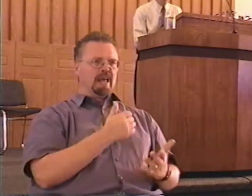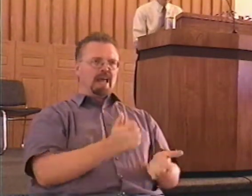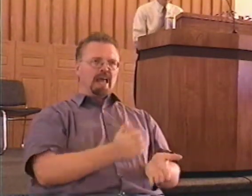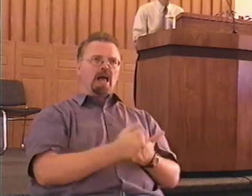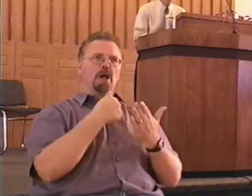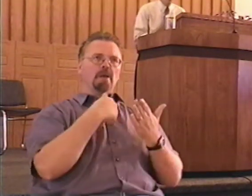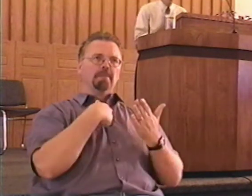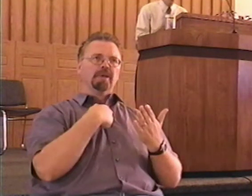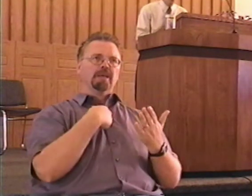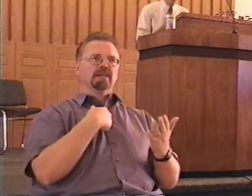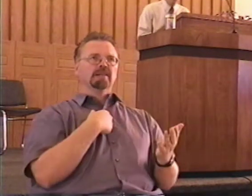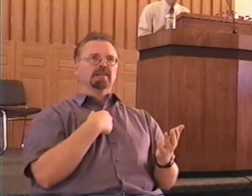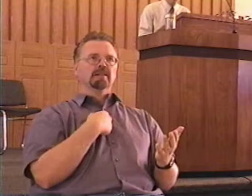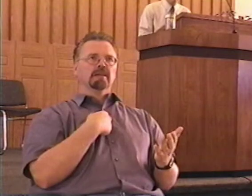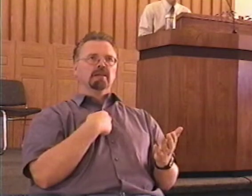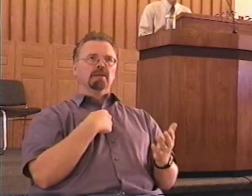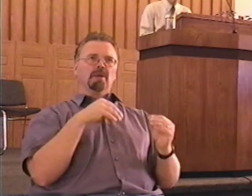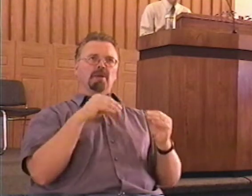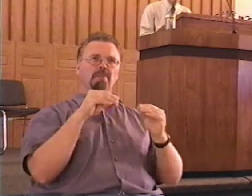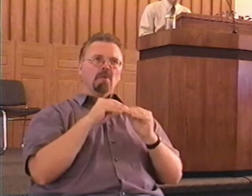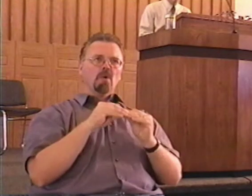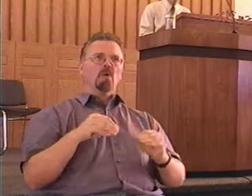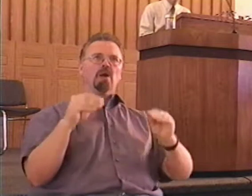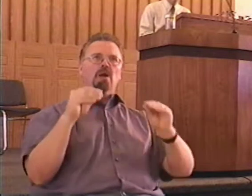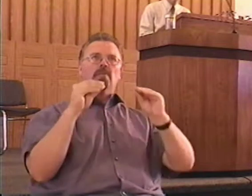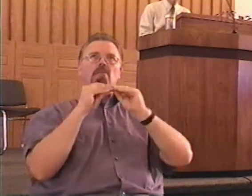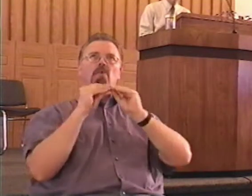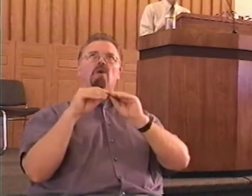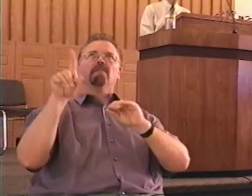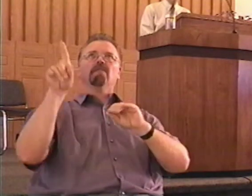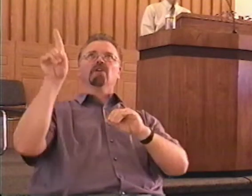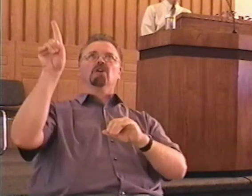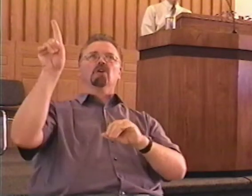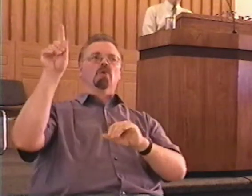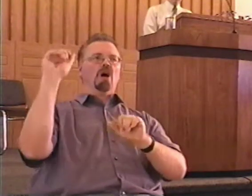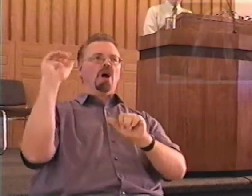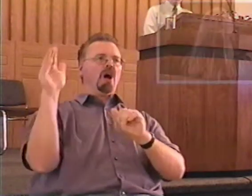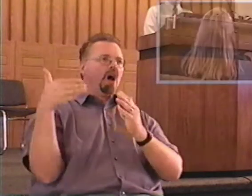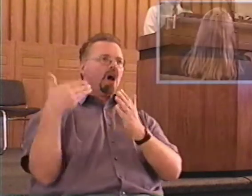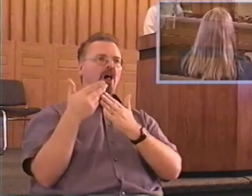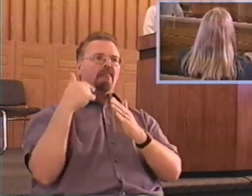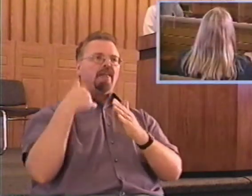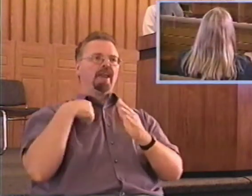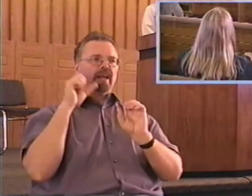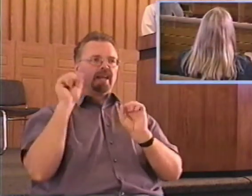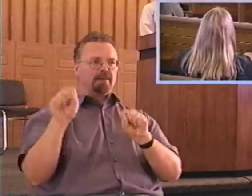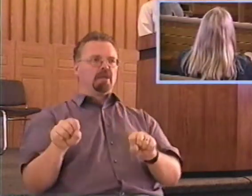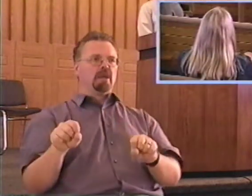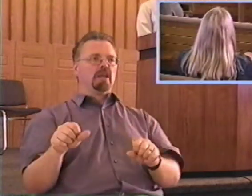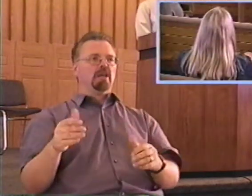Help me to be more and more for you, all that I can be for you.